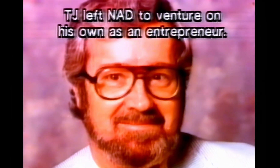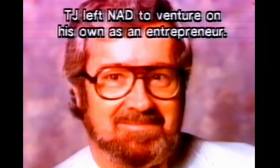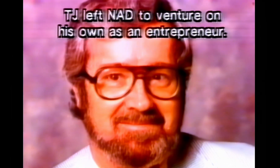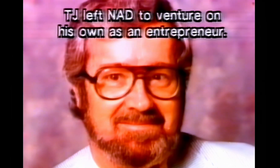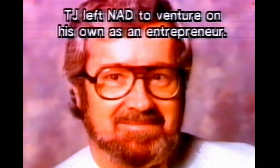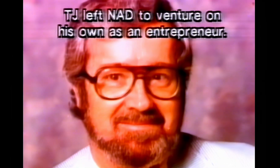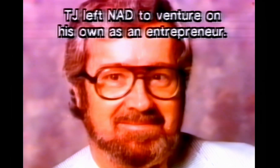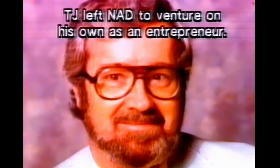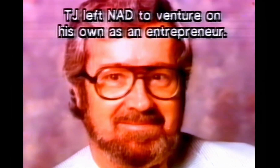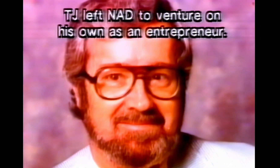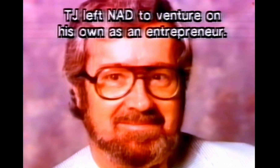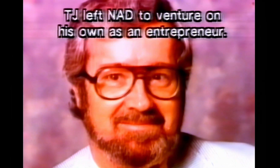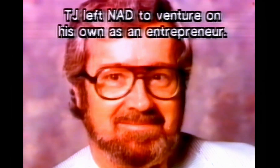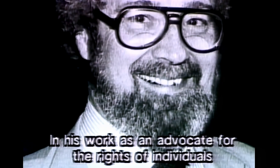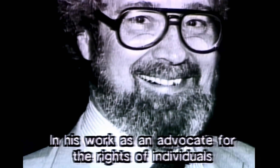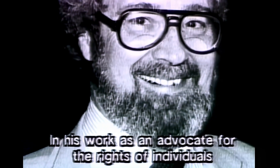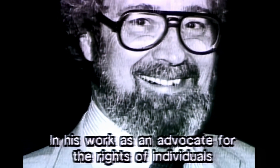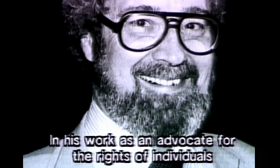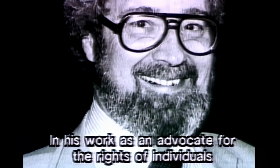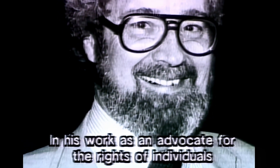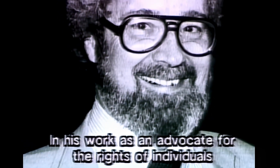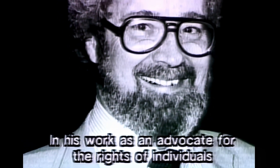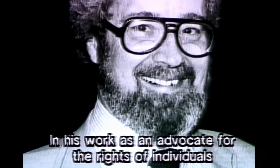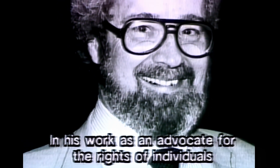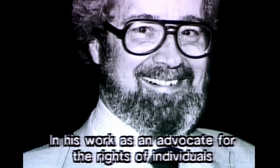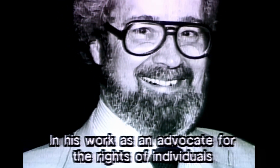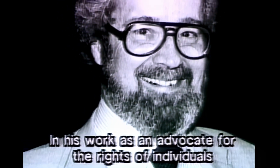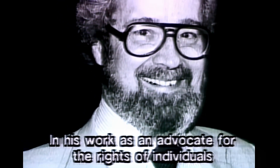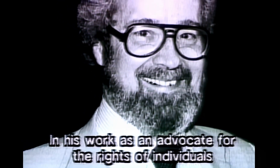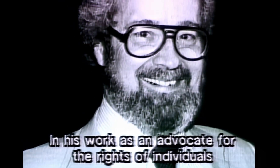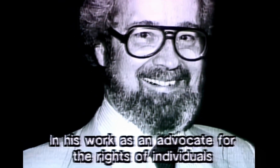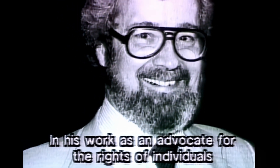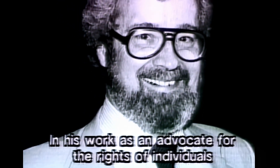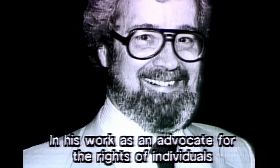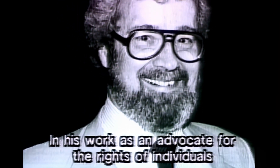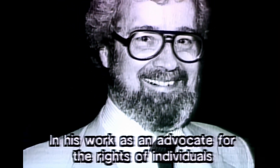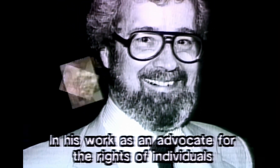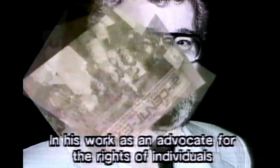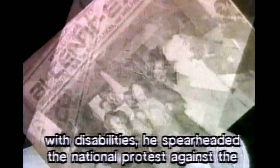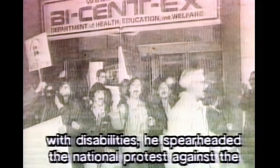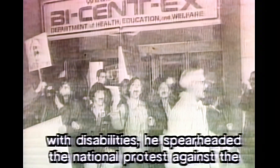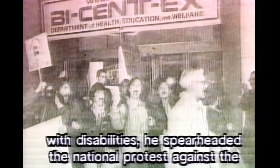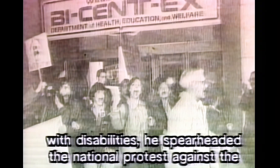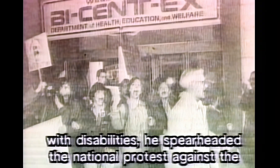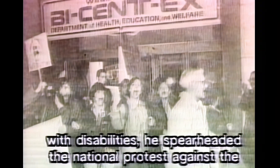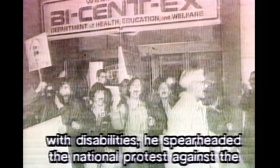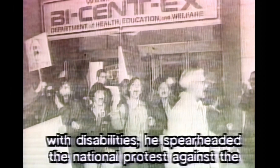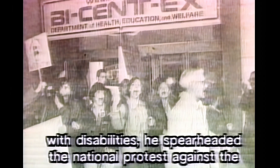his own as an entrepreneur. In his work as an advocate for the rights of individuals with disabilities, he spearheaded the